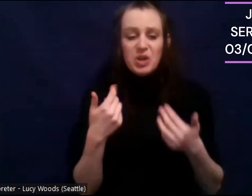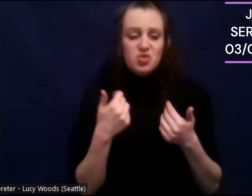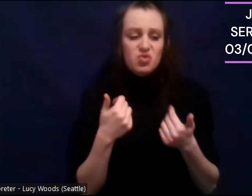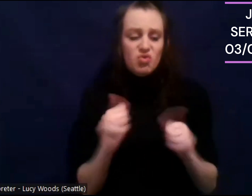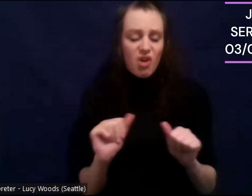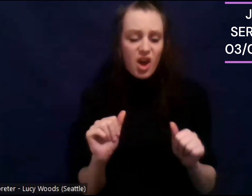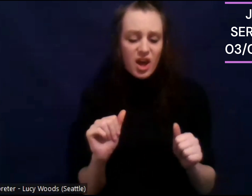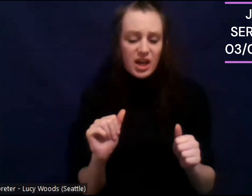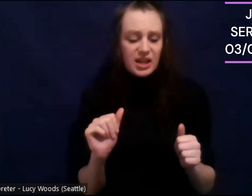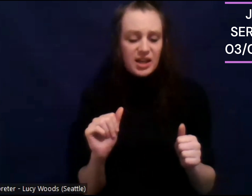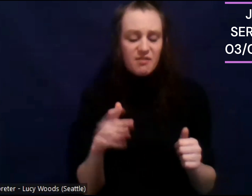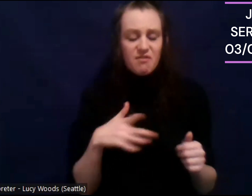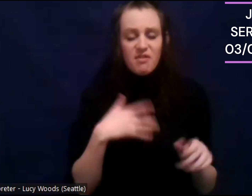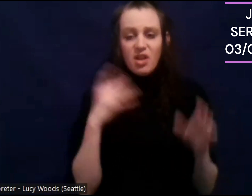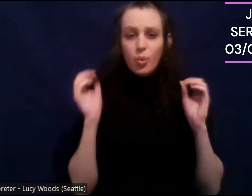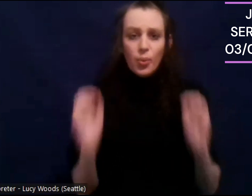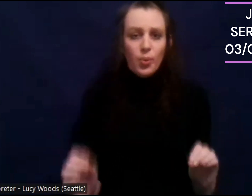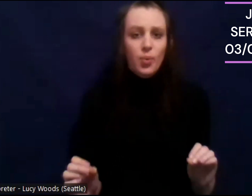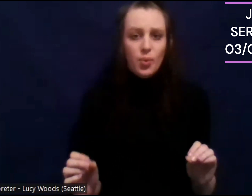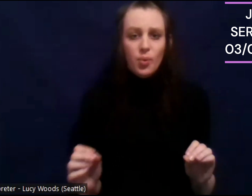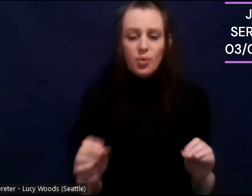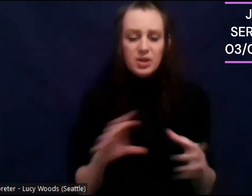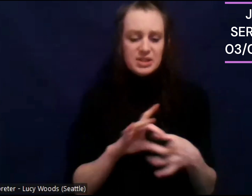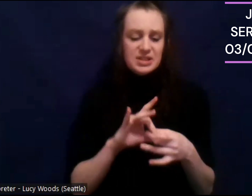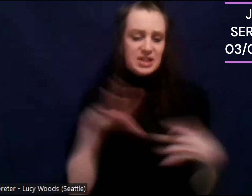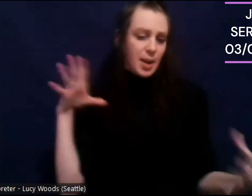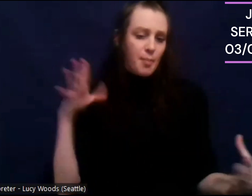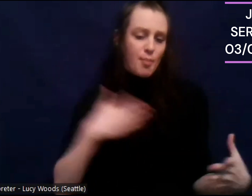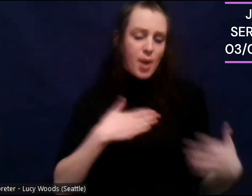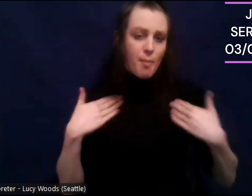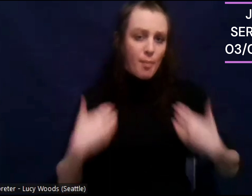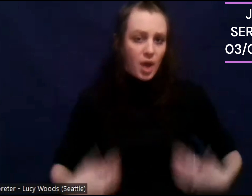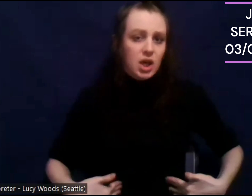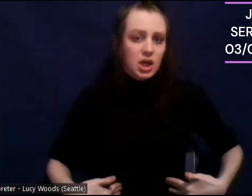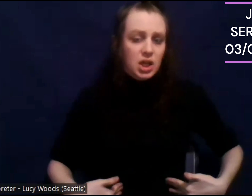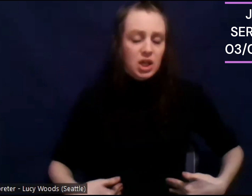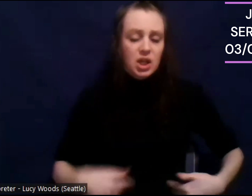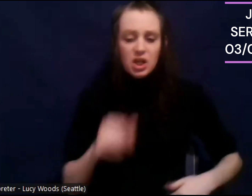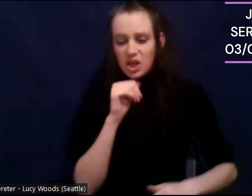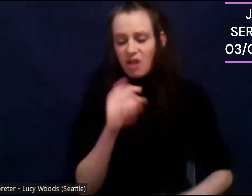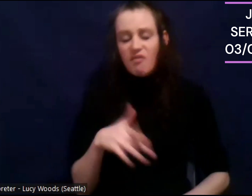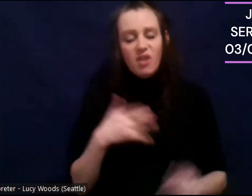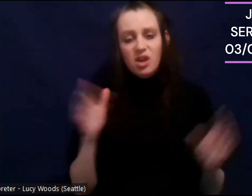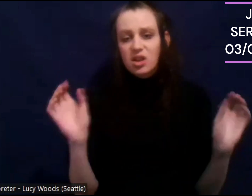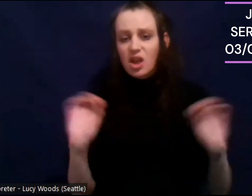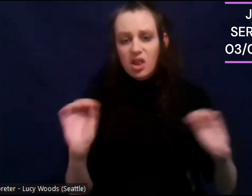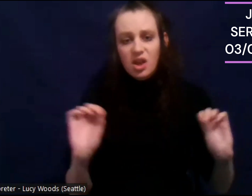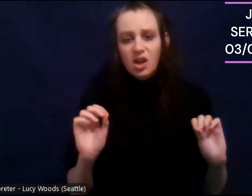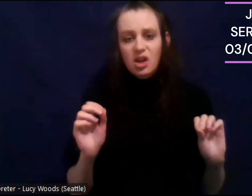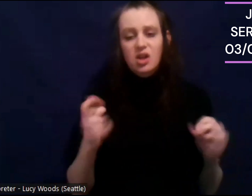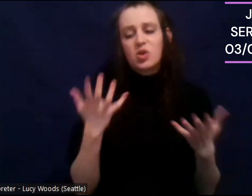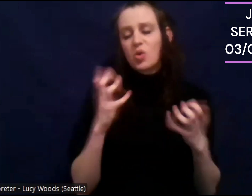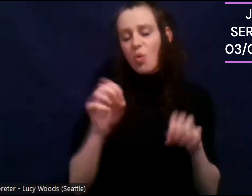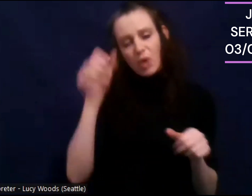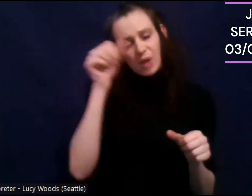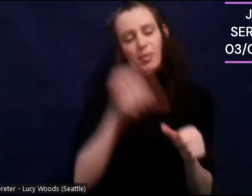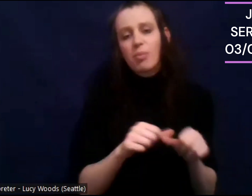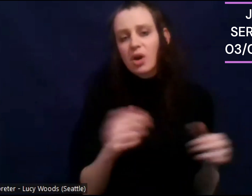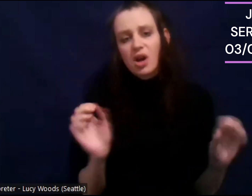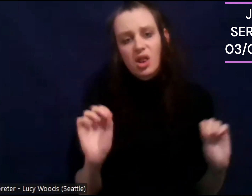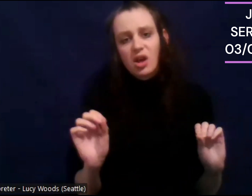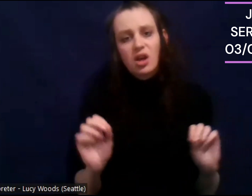to not be present in my own body, to not feel the things I wanted to feel, to not remember the things I didn't want to